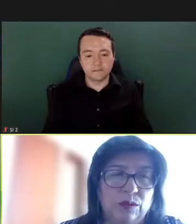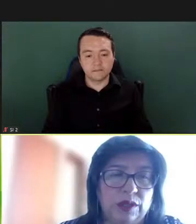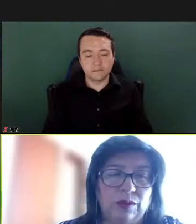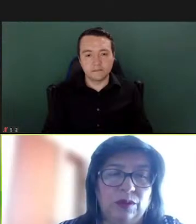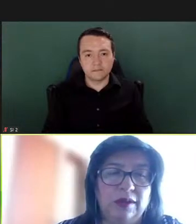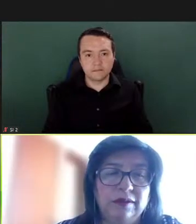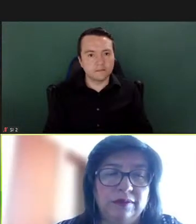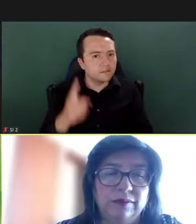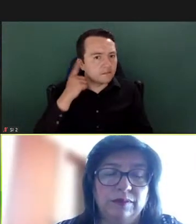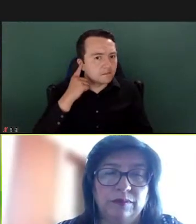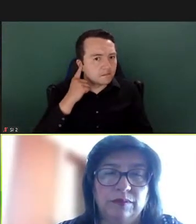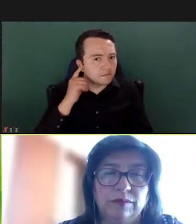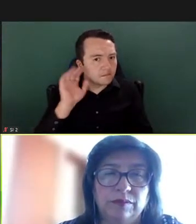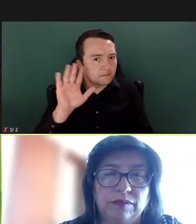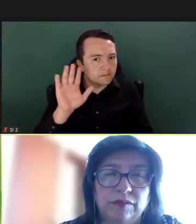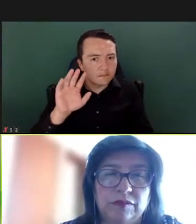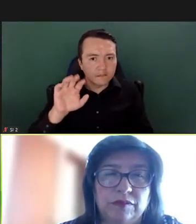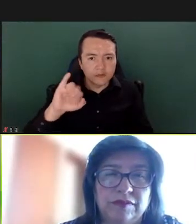this is good